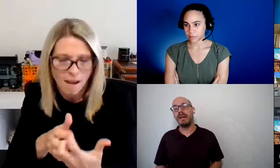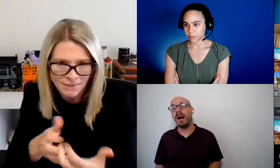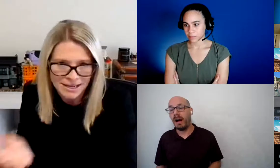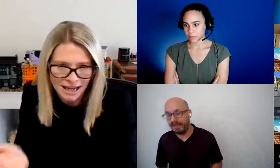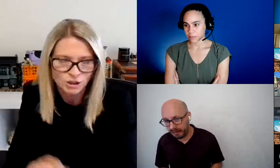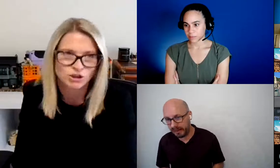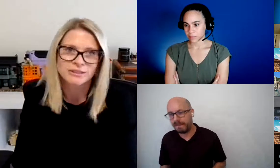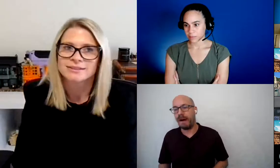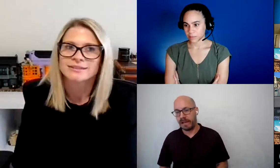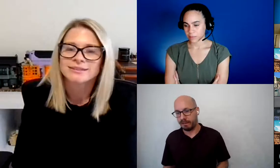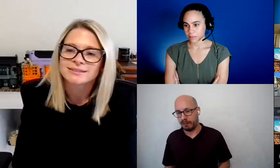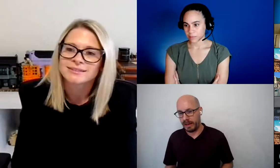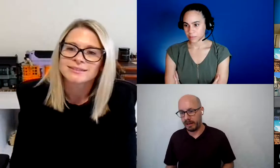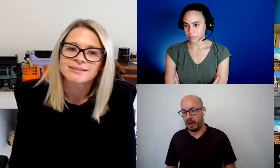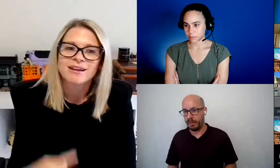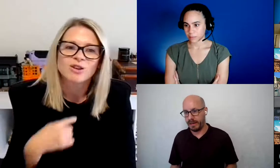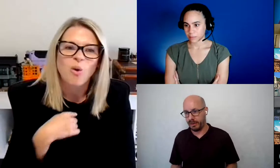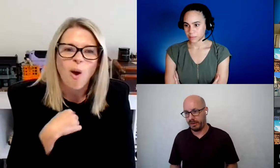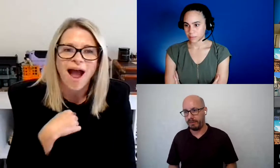not have to constantly fight for my accommodations.